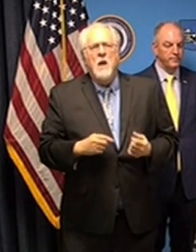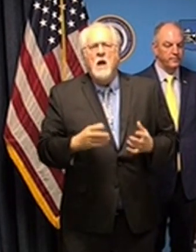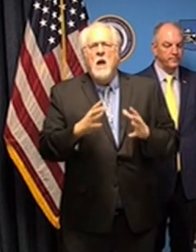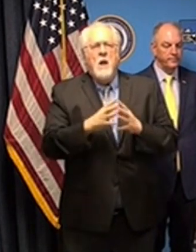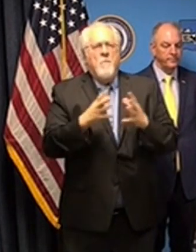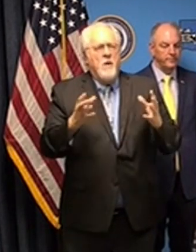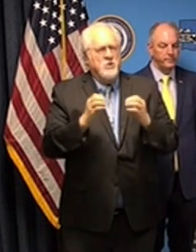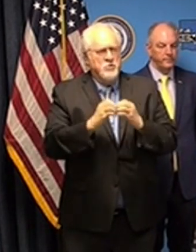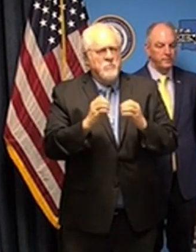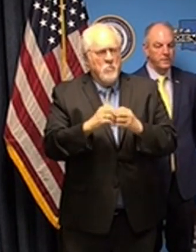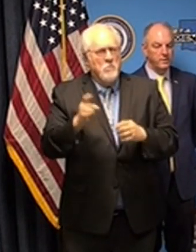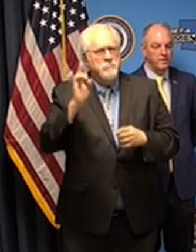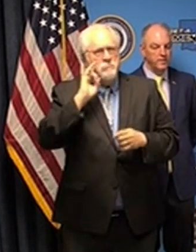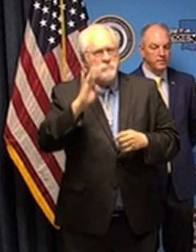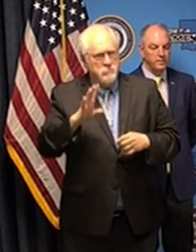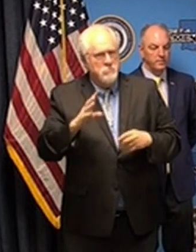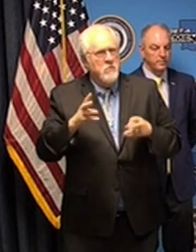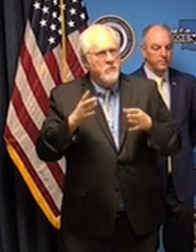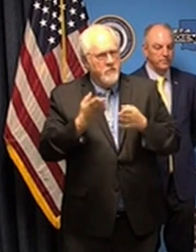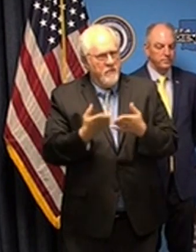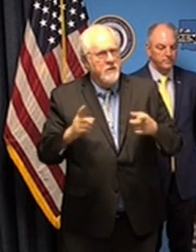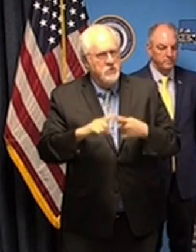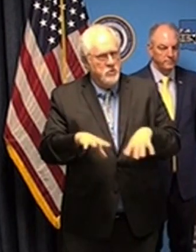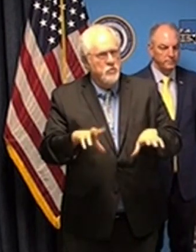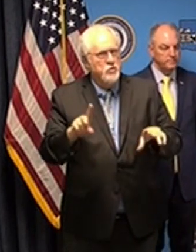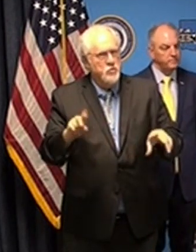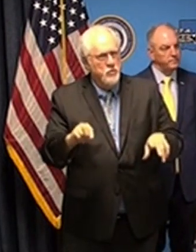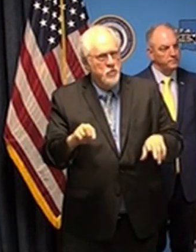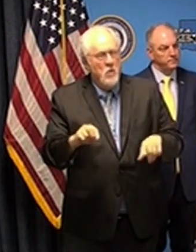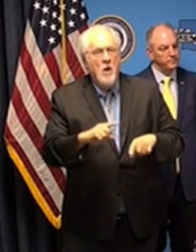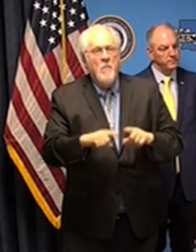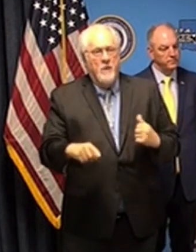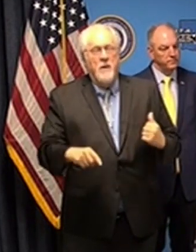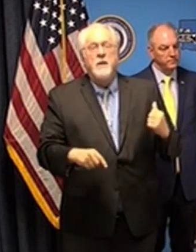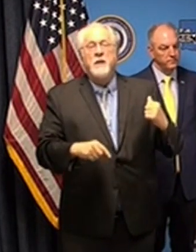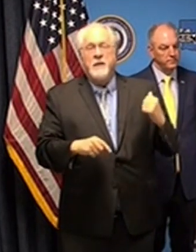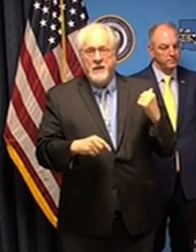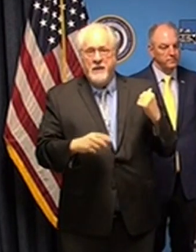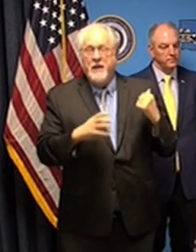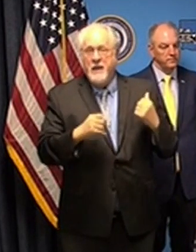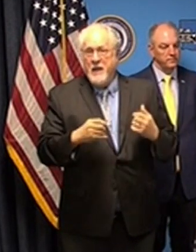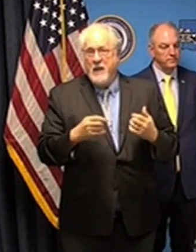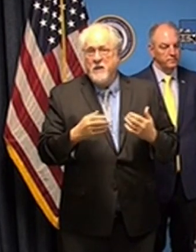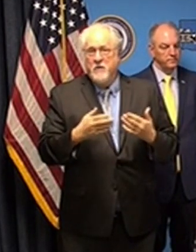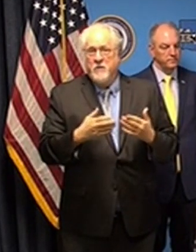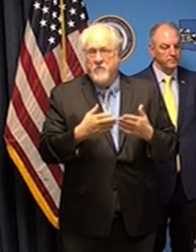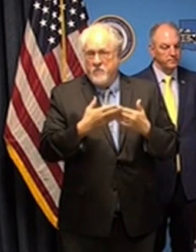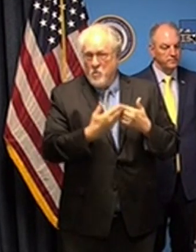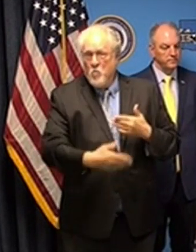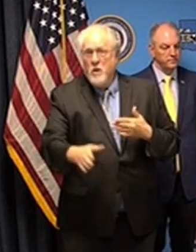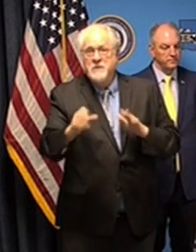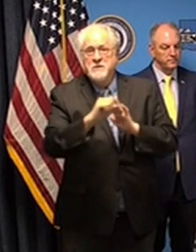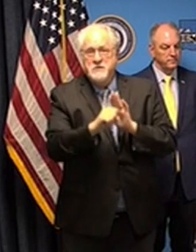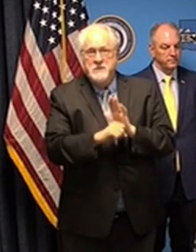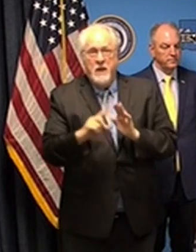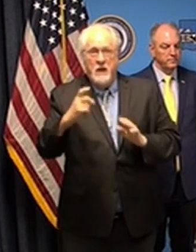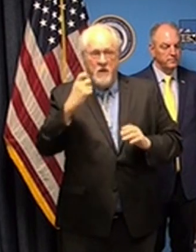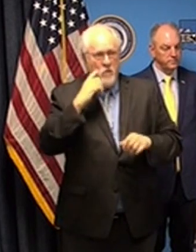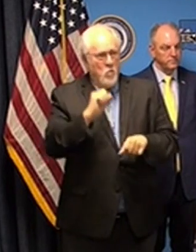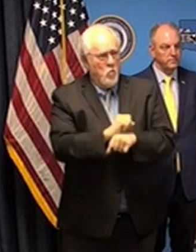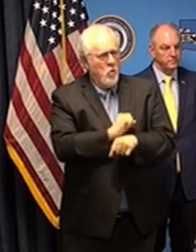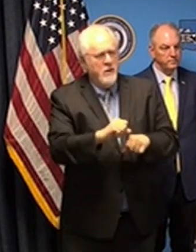There are much more drastic measures that could be taken. But he and the rest of our state government are